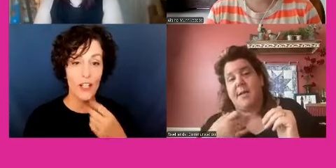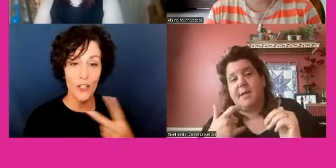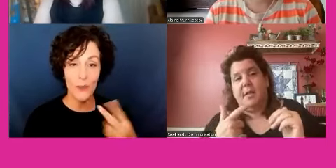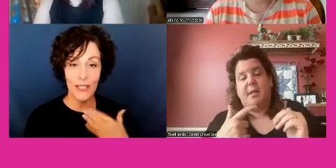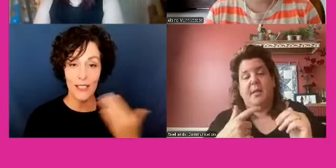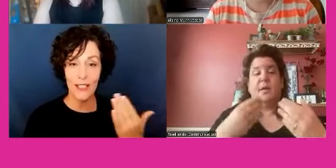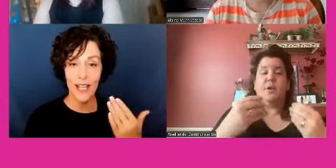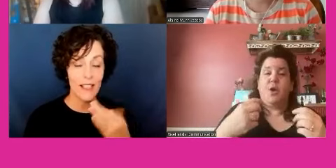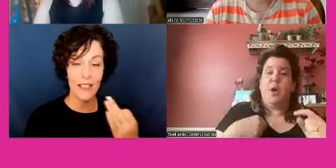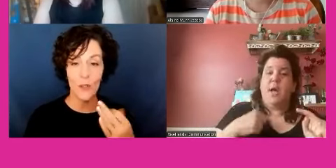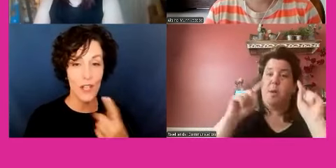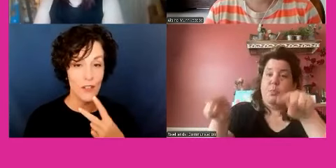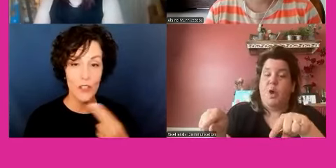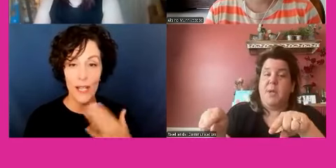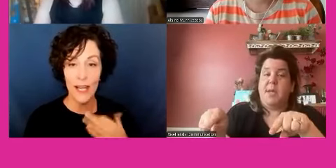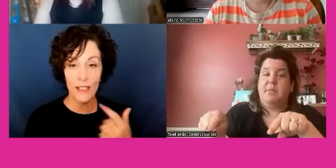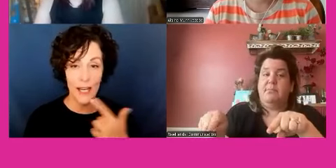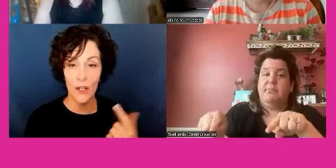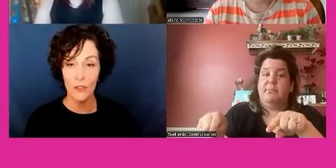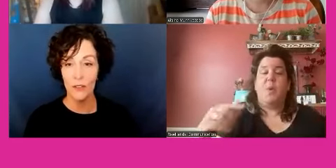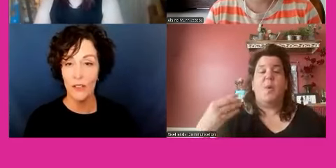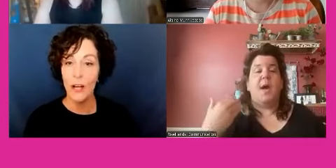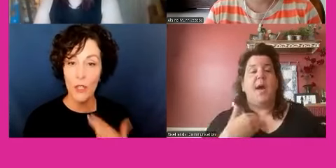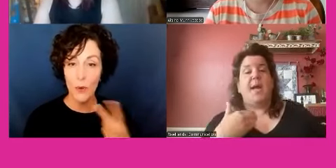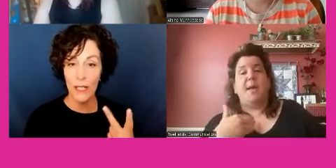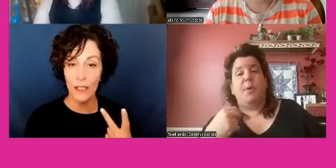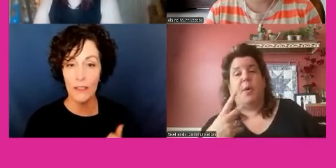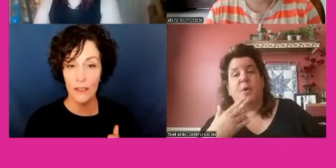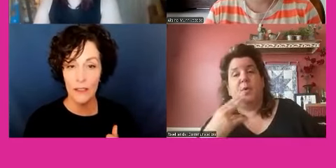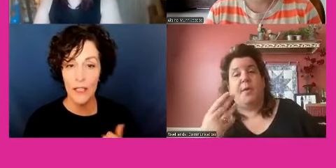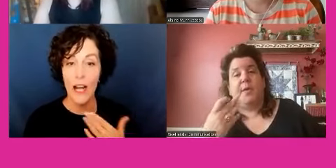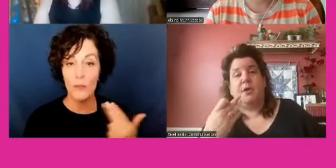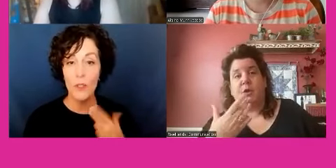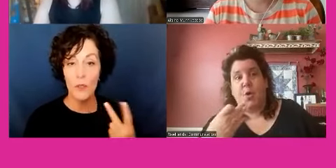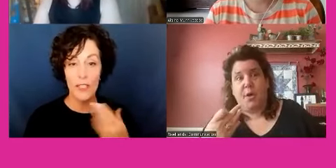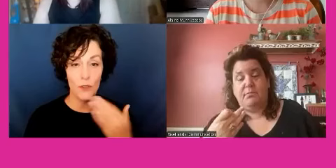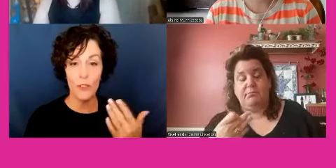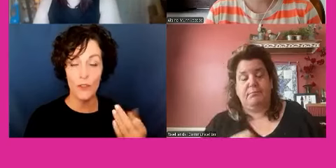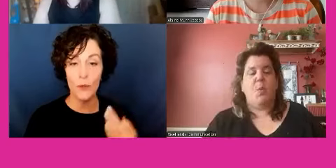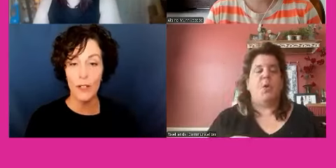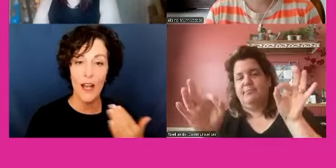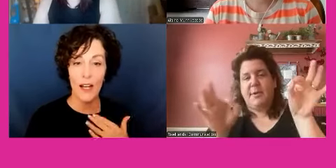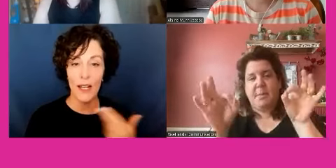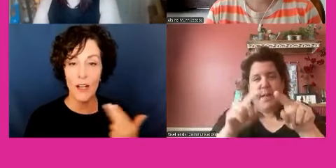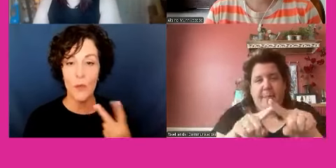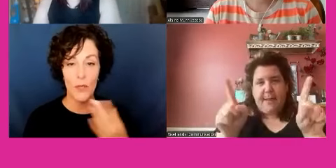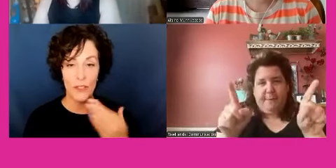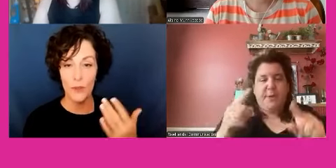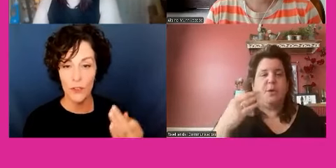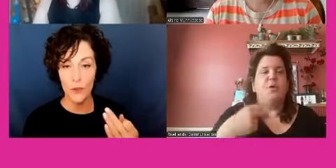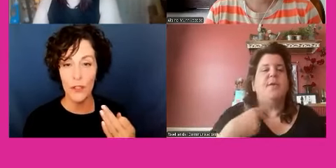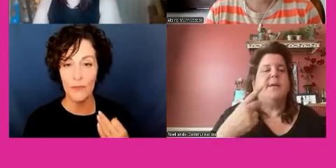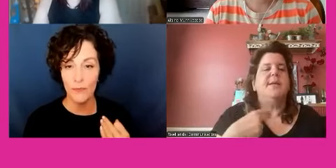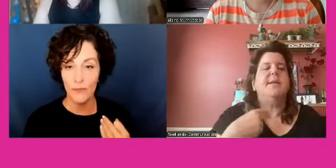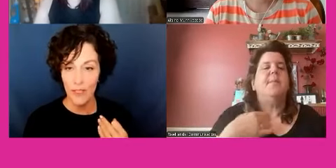Then I cue it and use ASL going. I am going to the store. I am going to